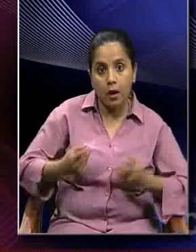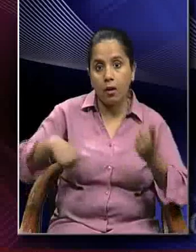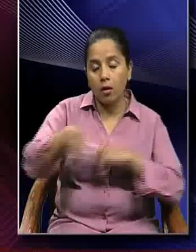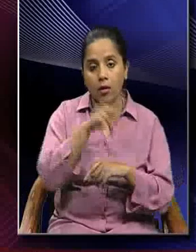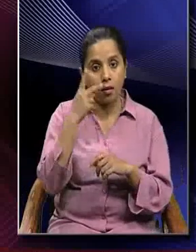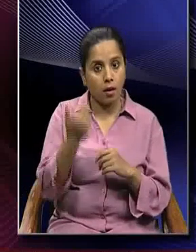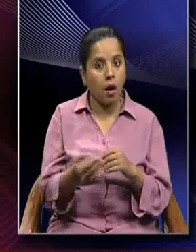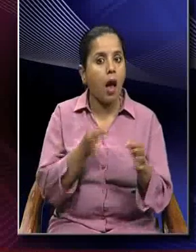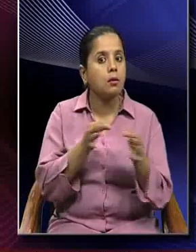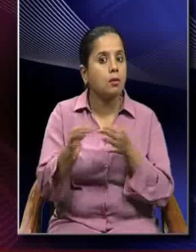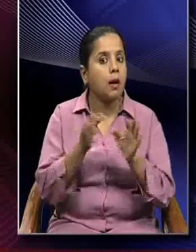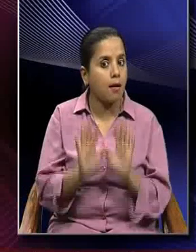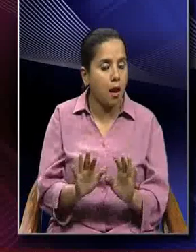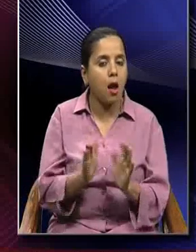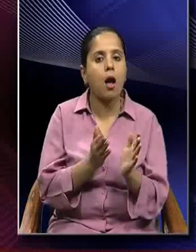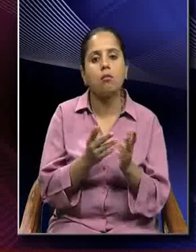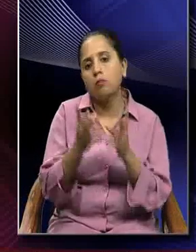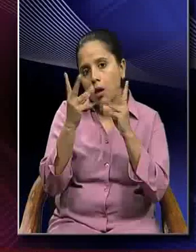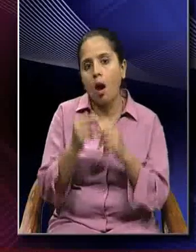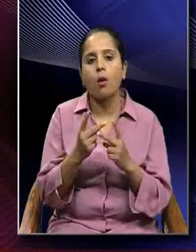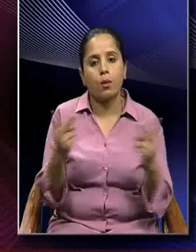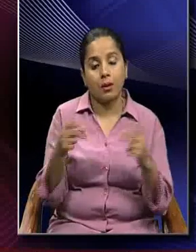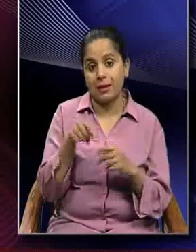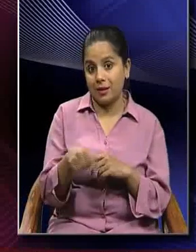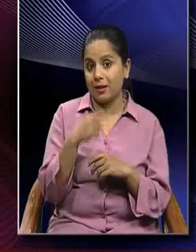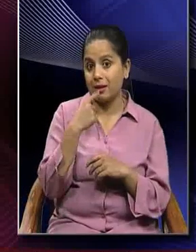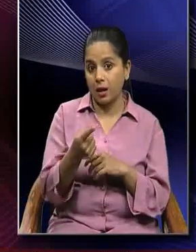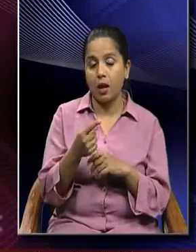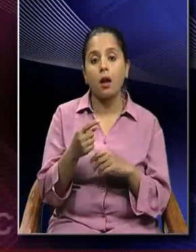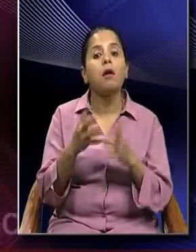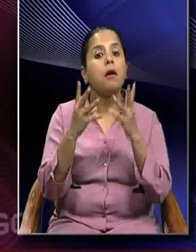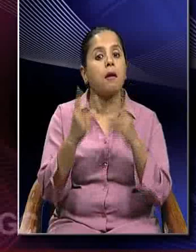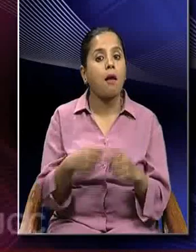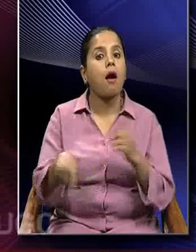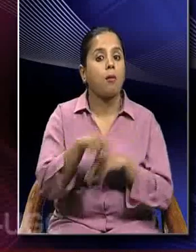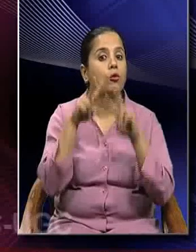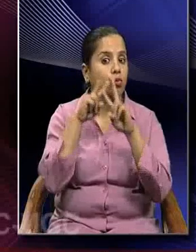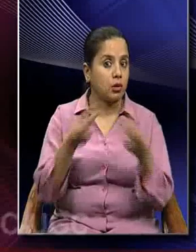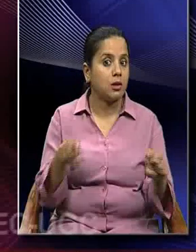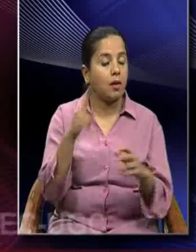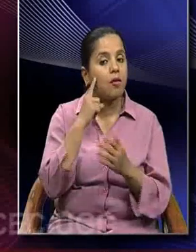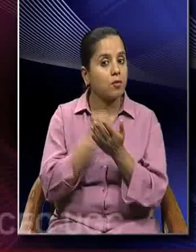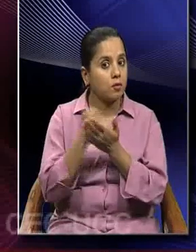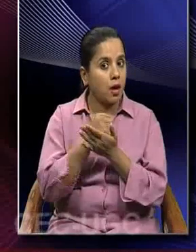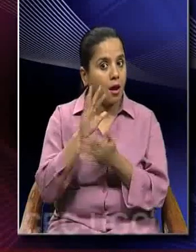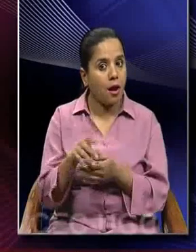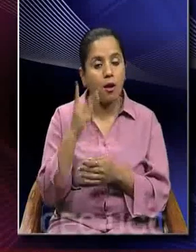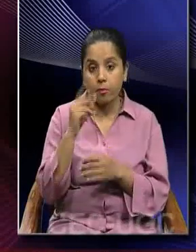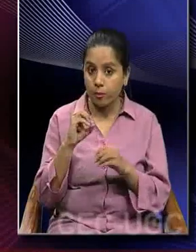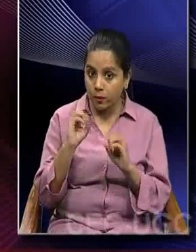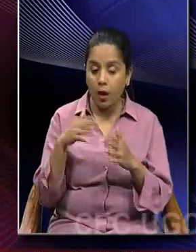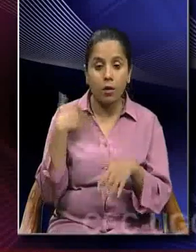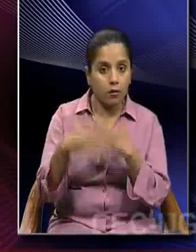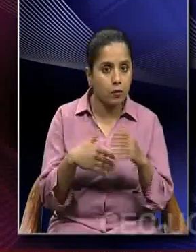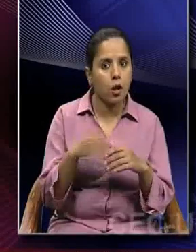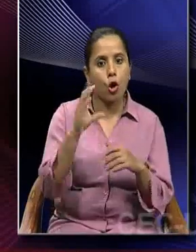being explained and measured. Hence, quantitative researchers attempt to establish cause